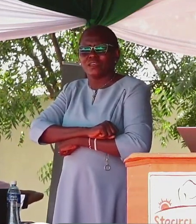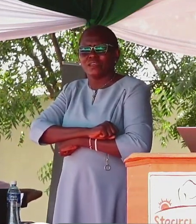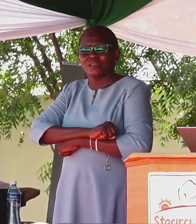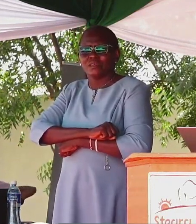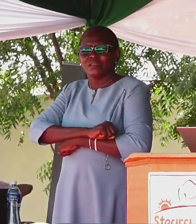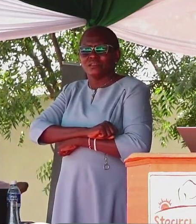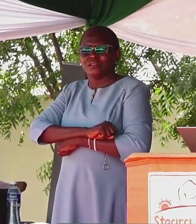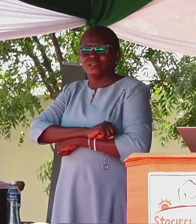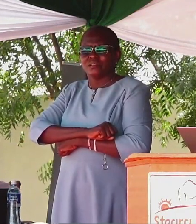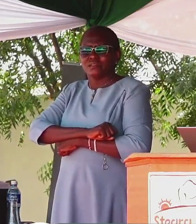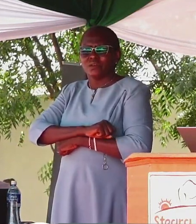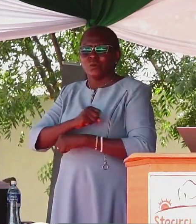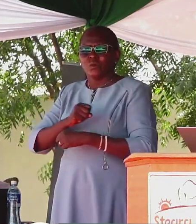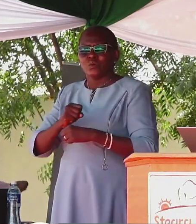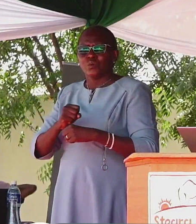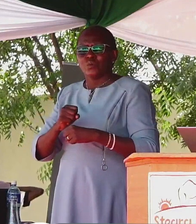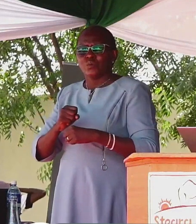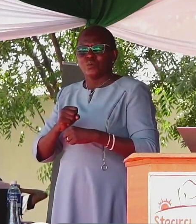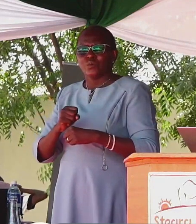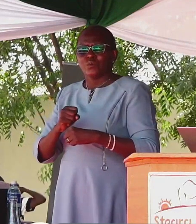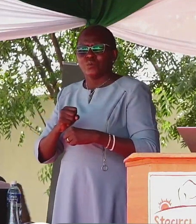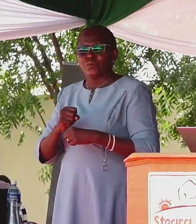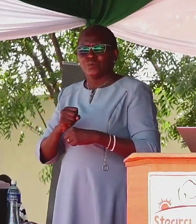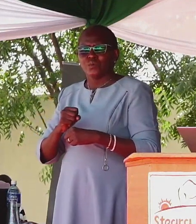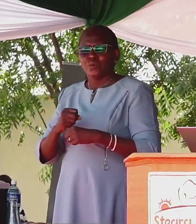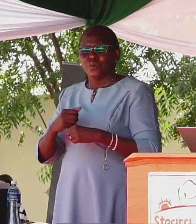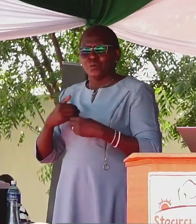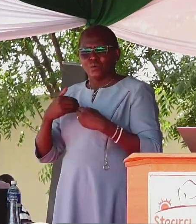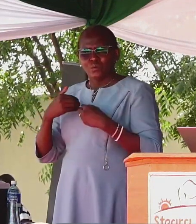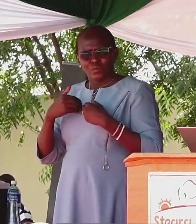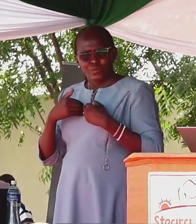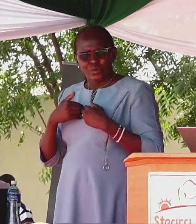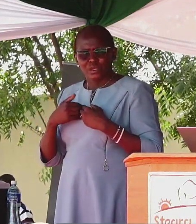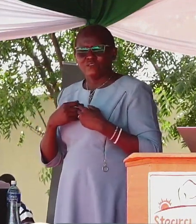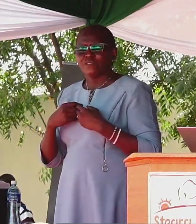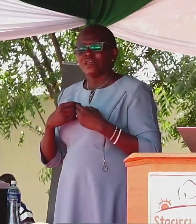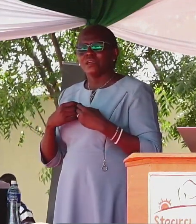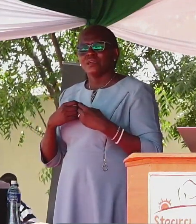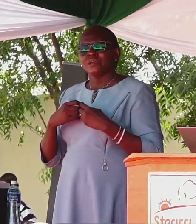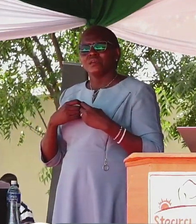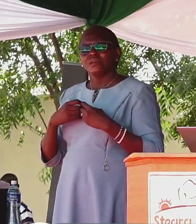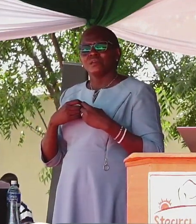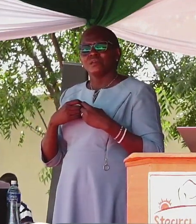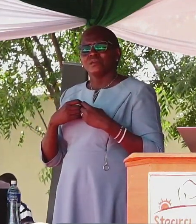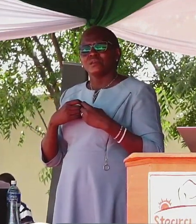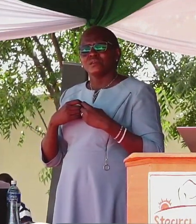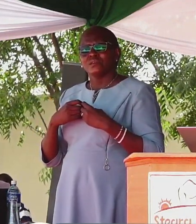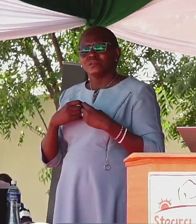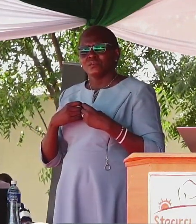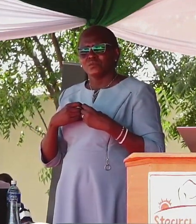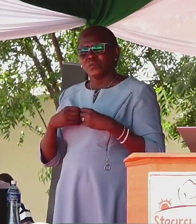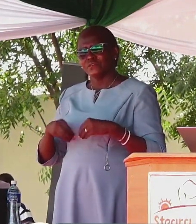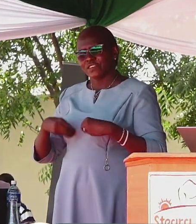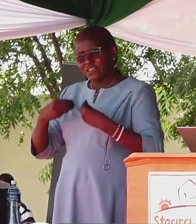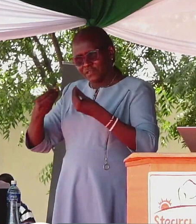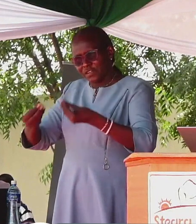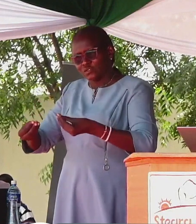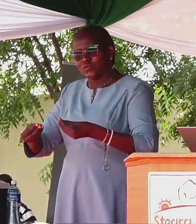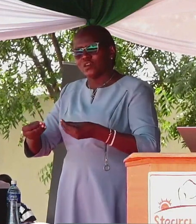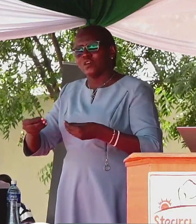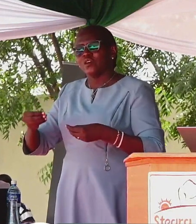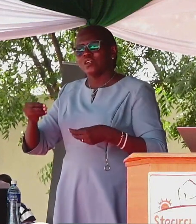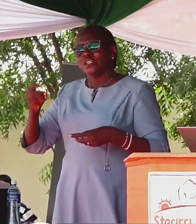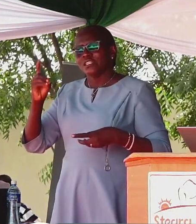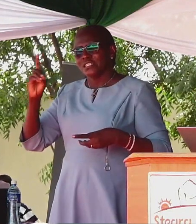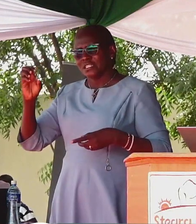former municipalities, you know that the land belongs to the county government. So far, we've already issued title deeds to 41 of